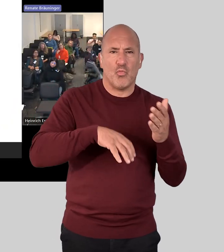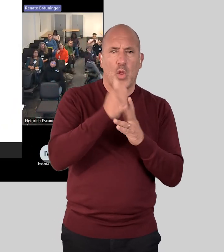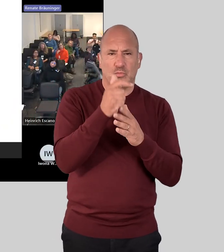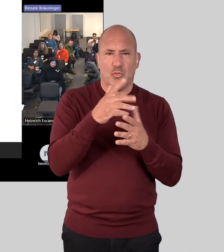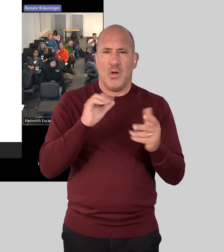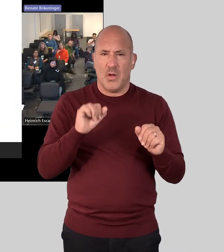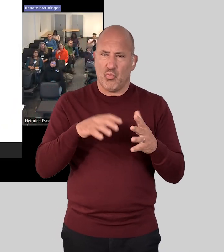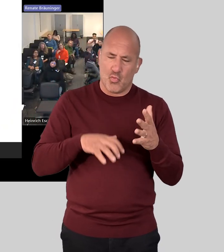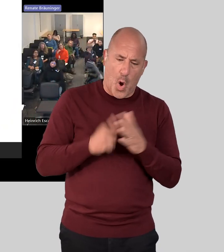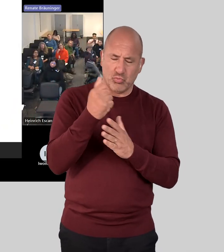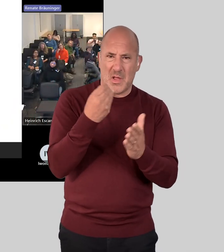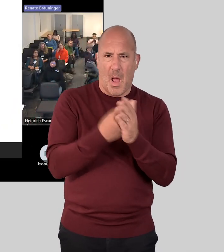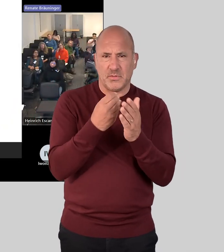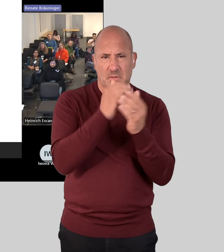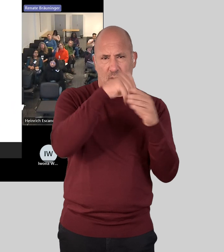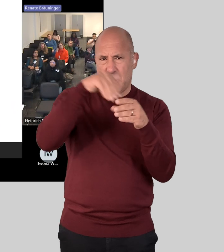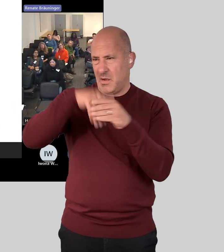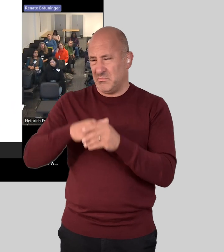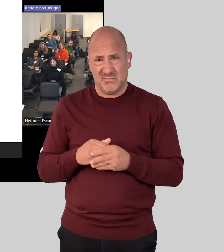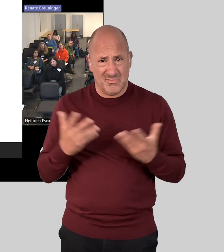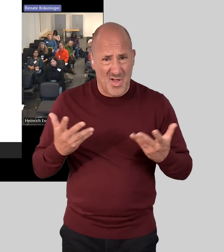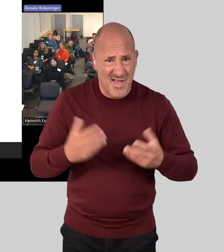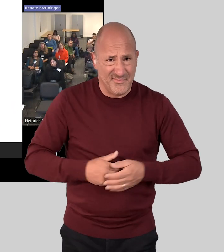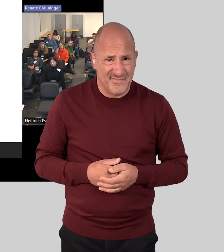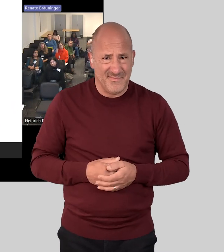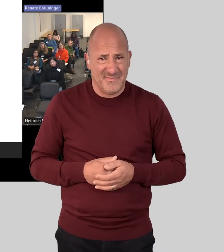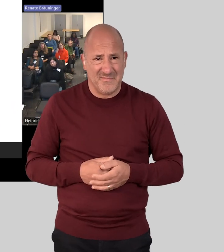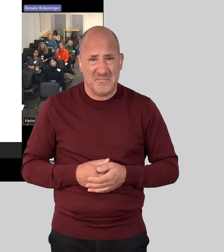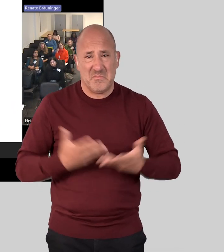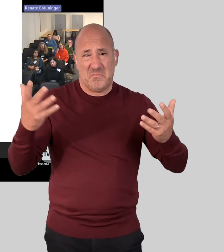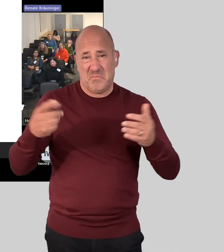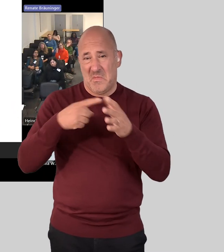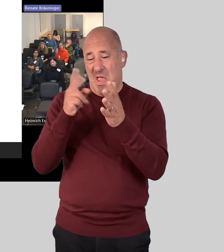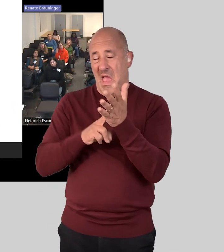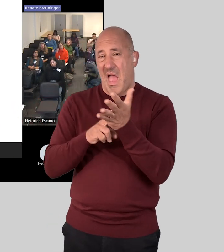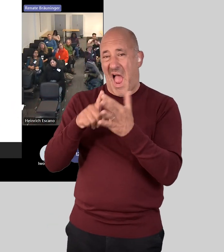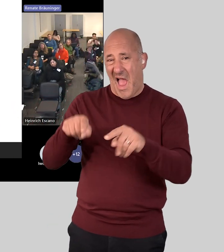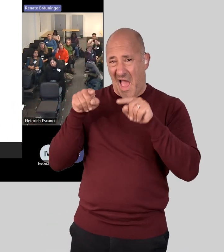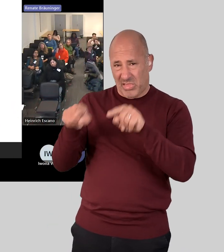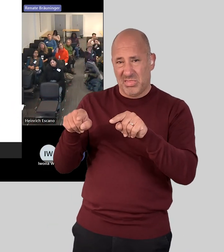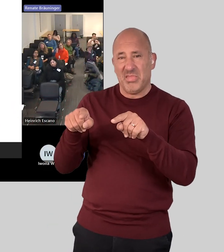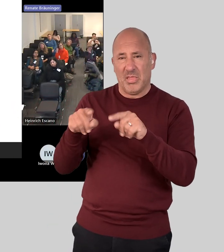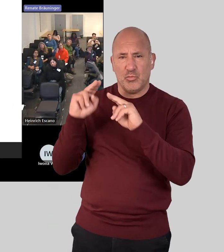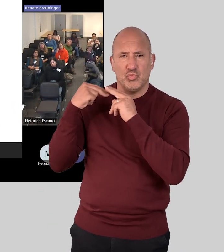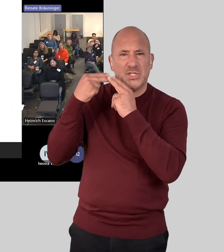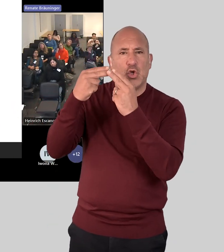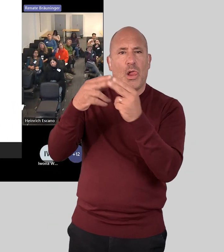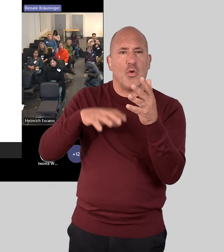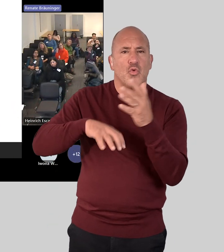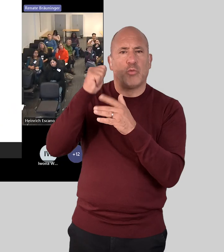cultural capital situated between higher art and pop culture? So we can say the Kersmacher is a kind of